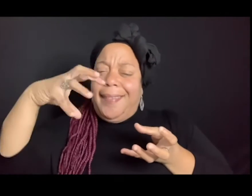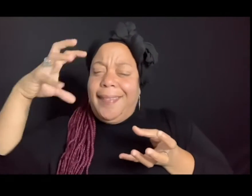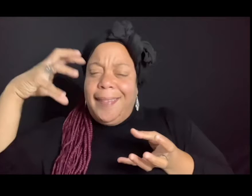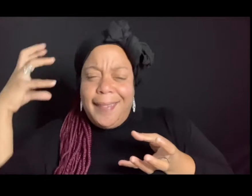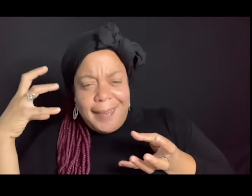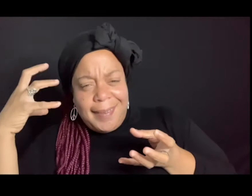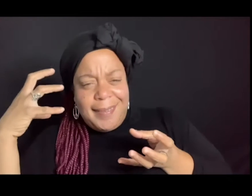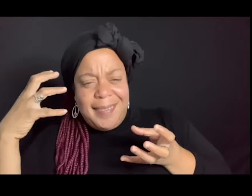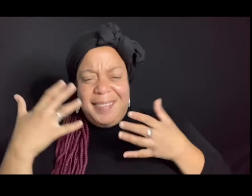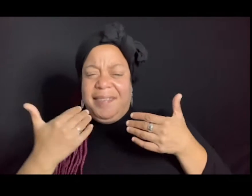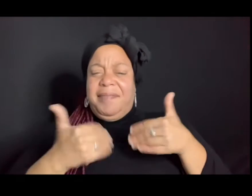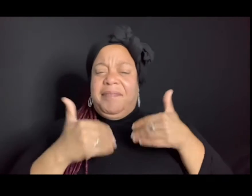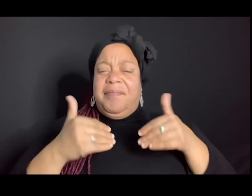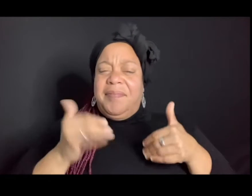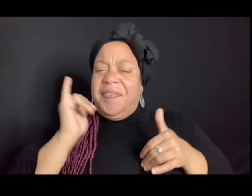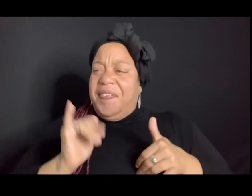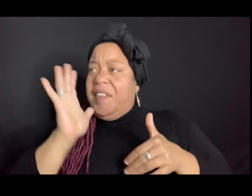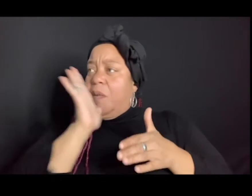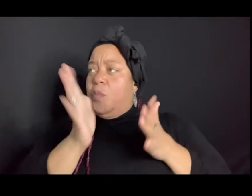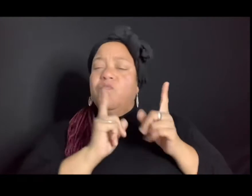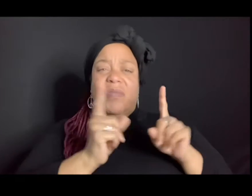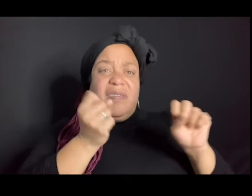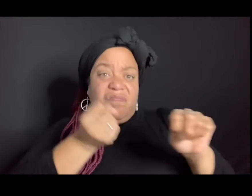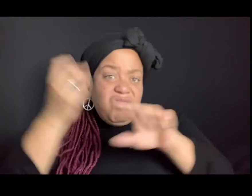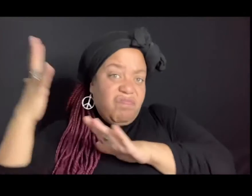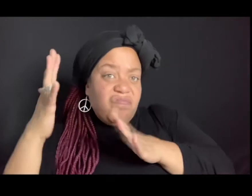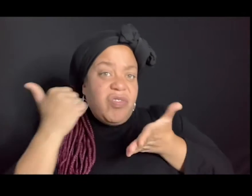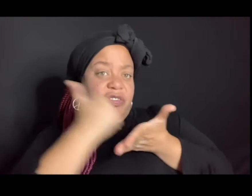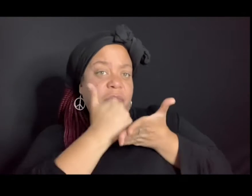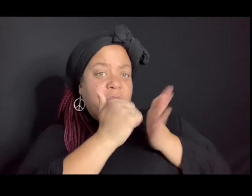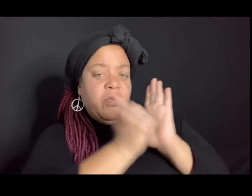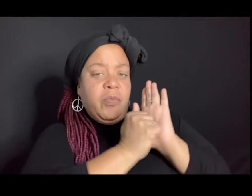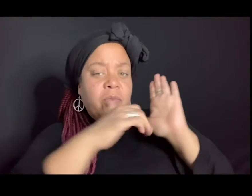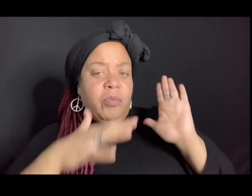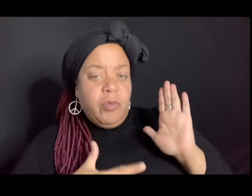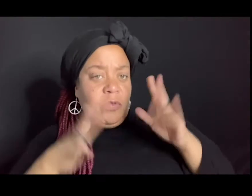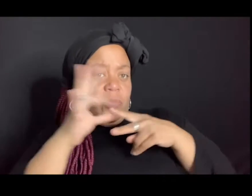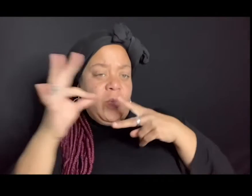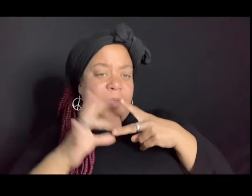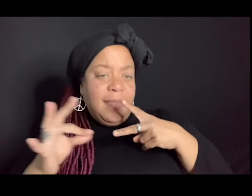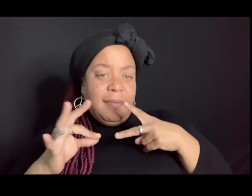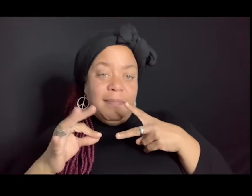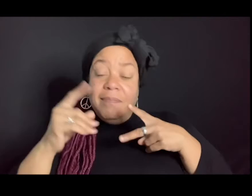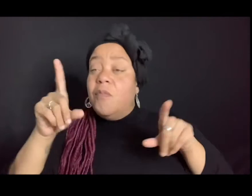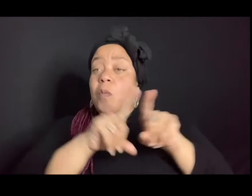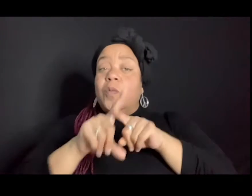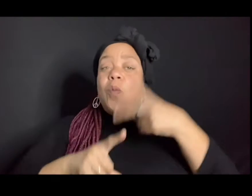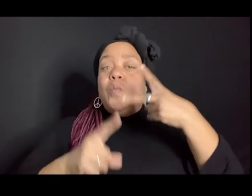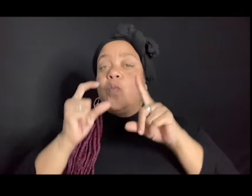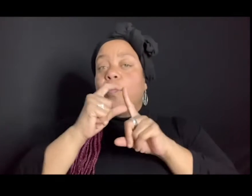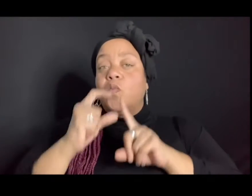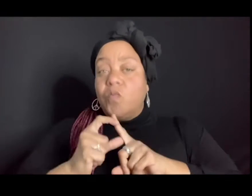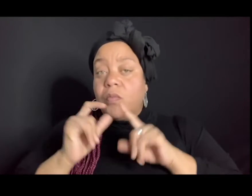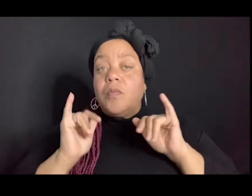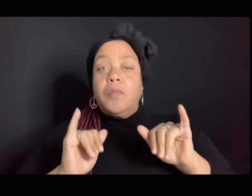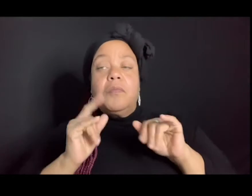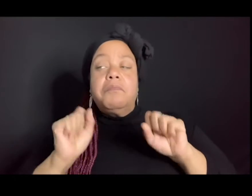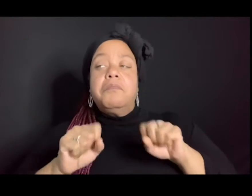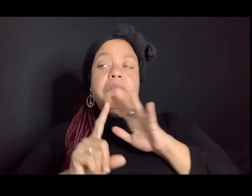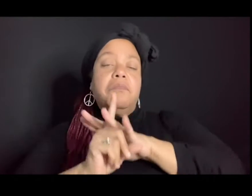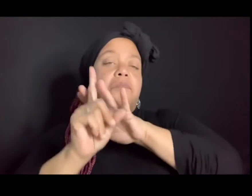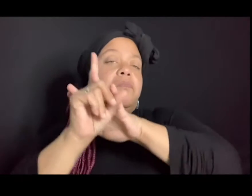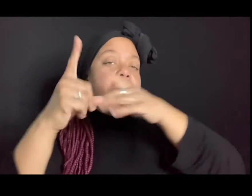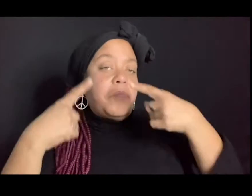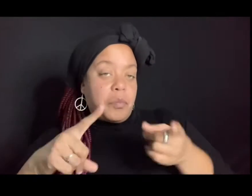even more drastic measures that would even erase therapeutic abortion choices. There's also two other terms that you might